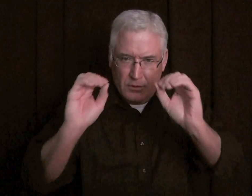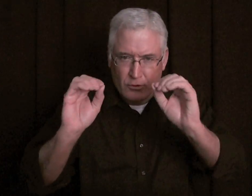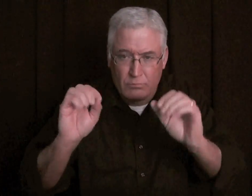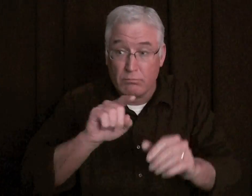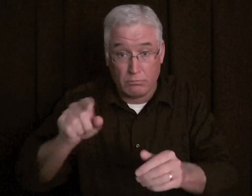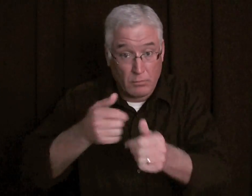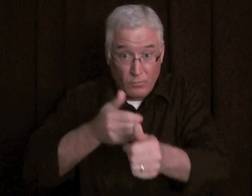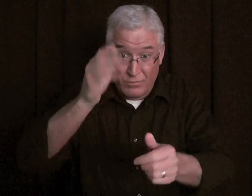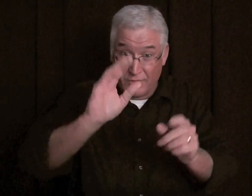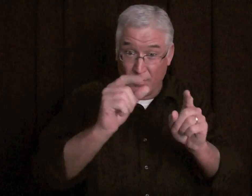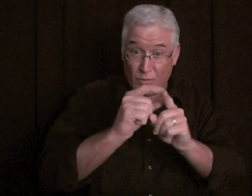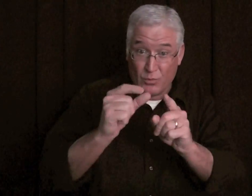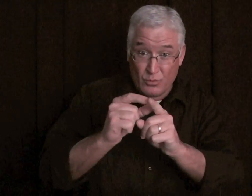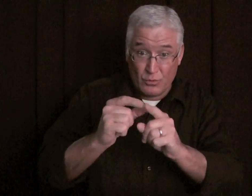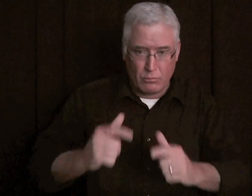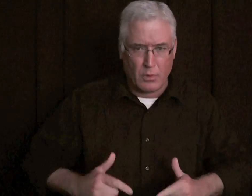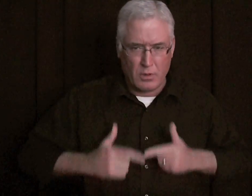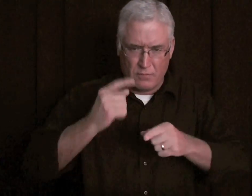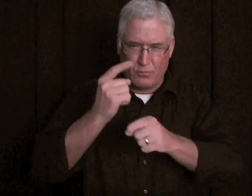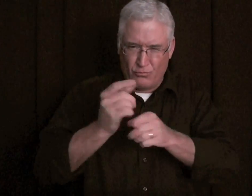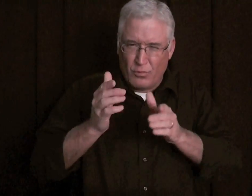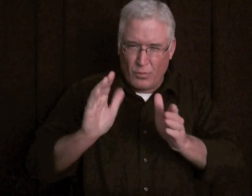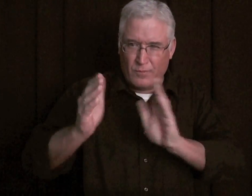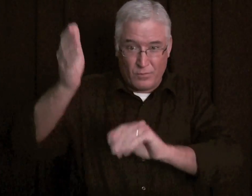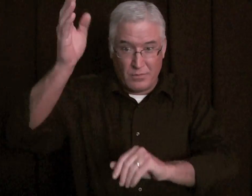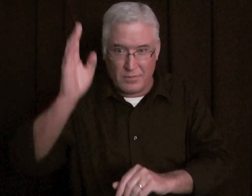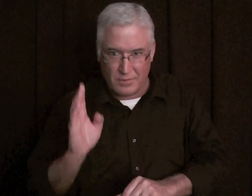live according to biblical teaching, to God's Word.